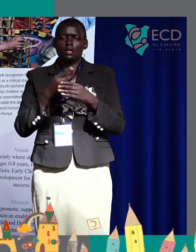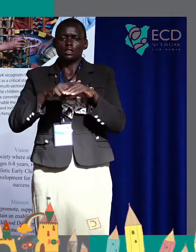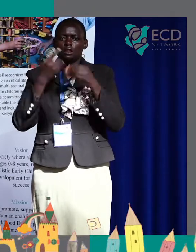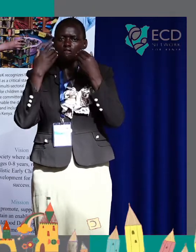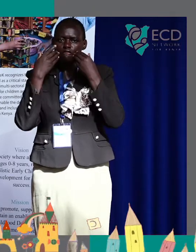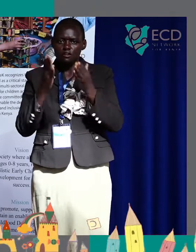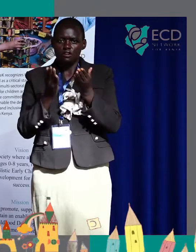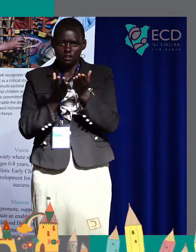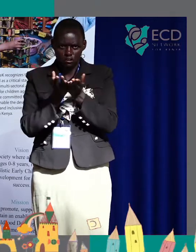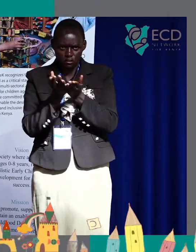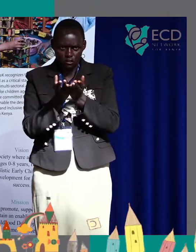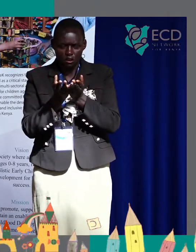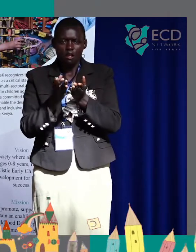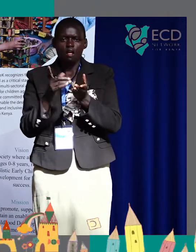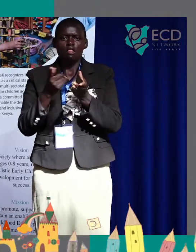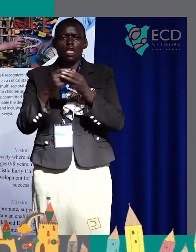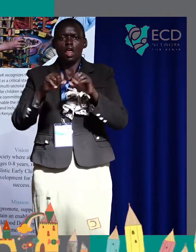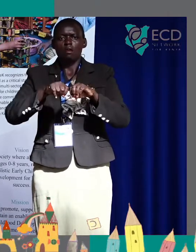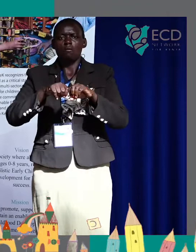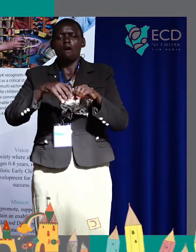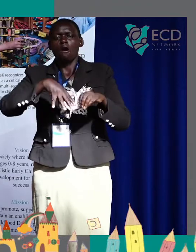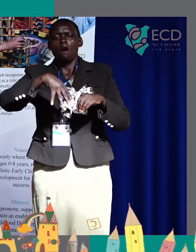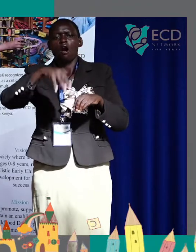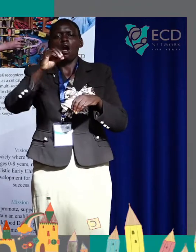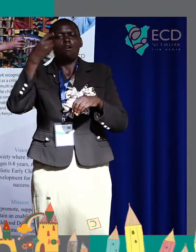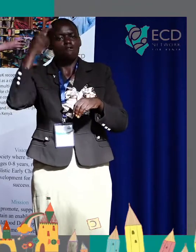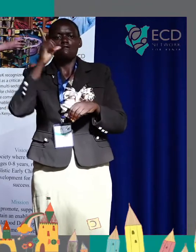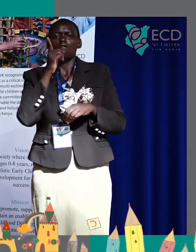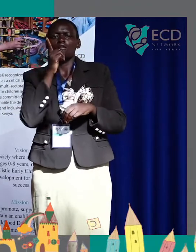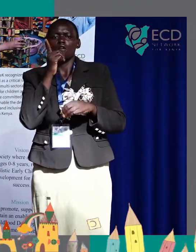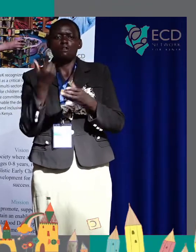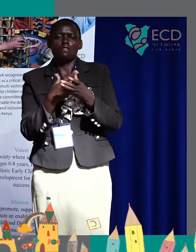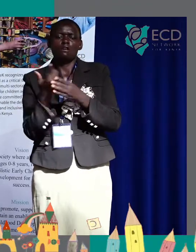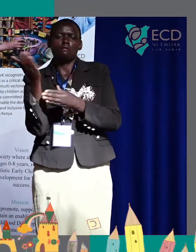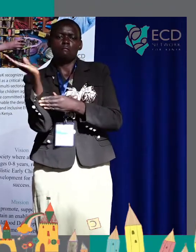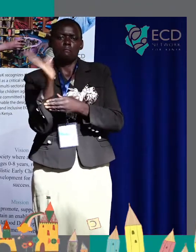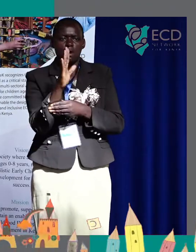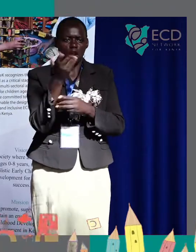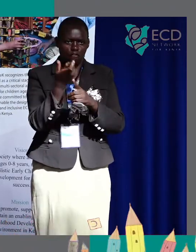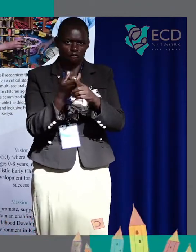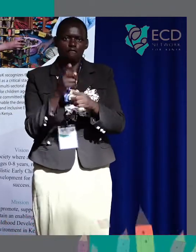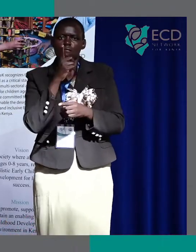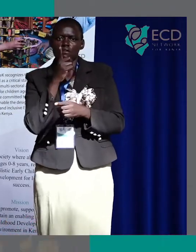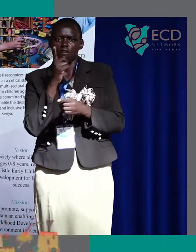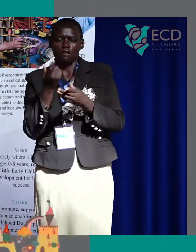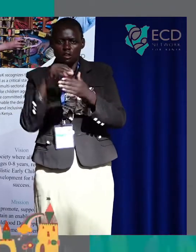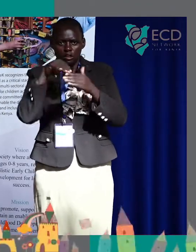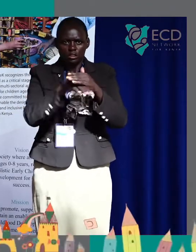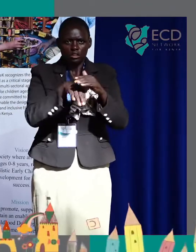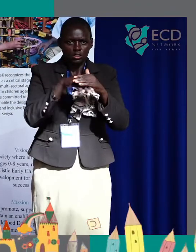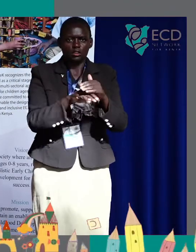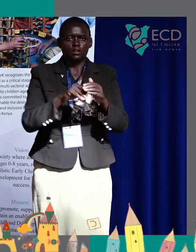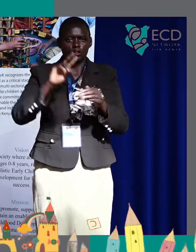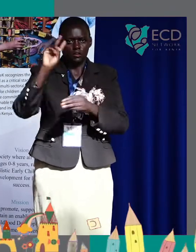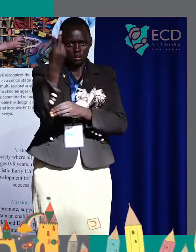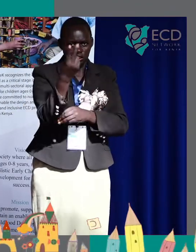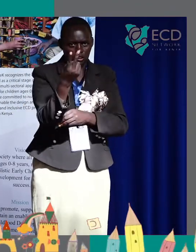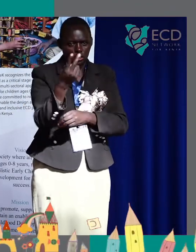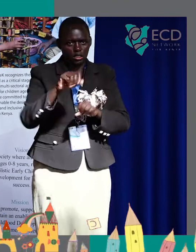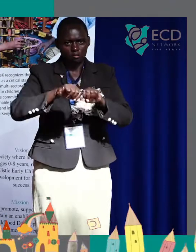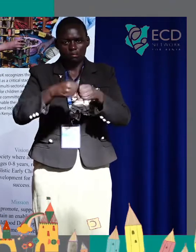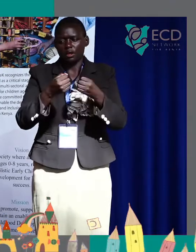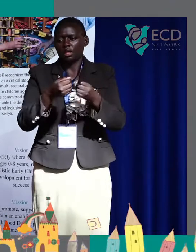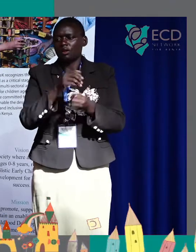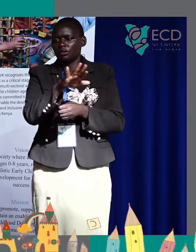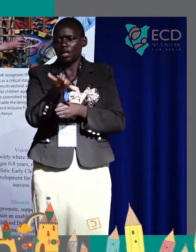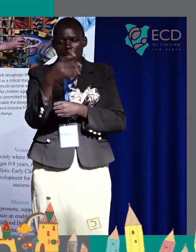the sharing, we will break for lunch and come back from lunch and go into the second breakout